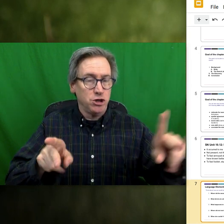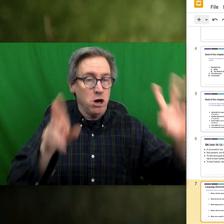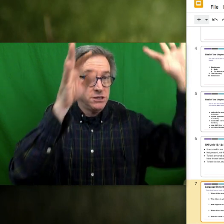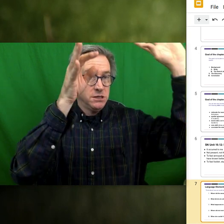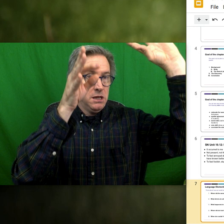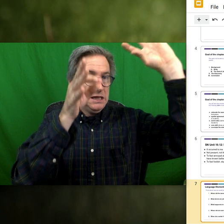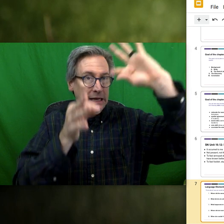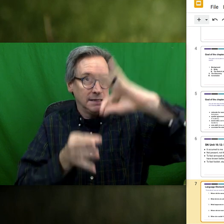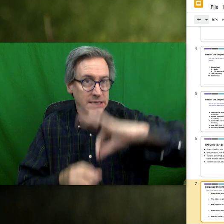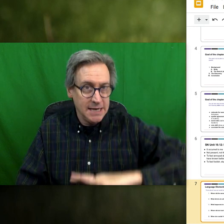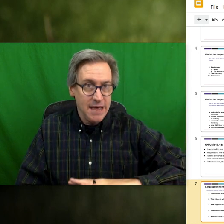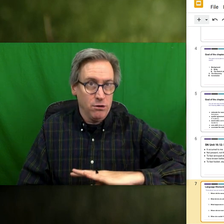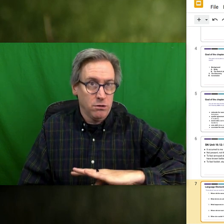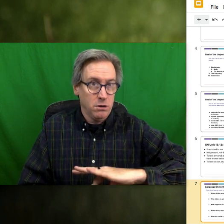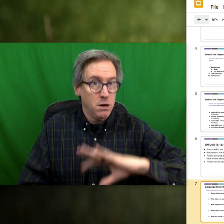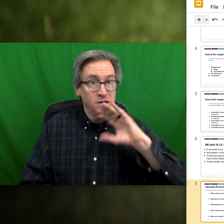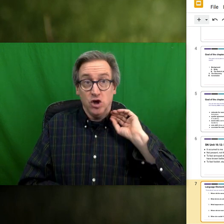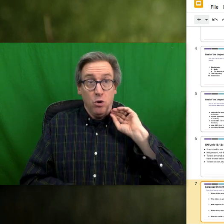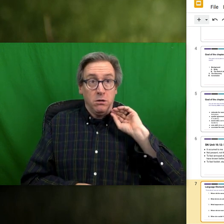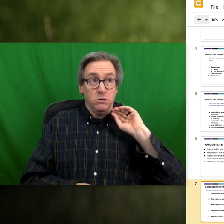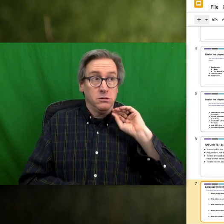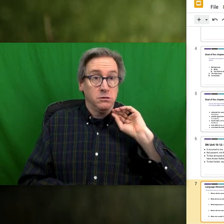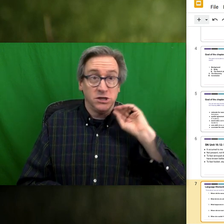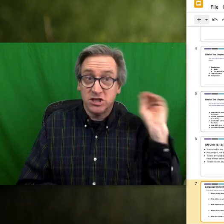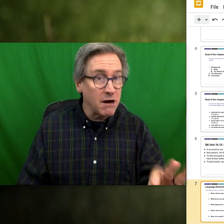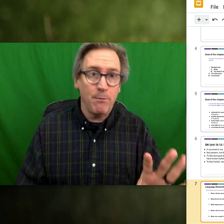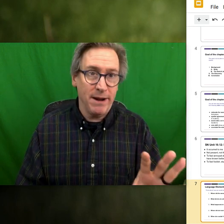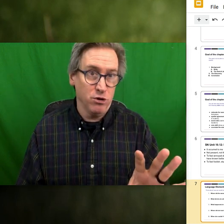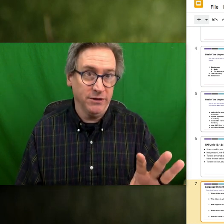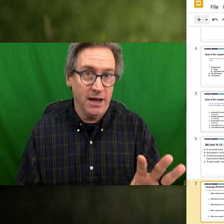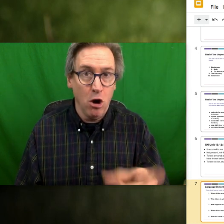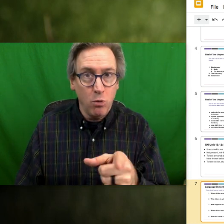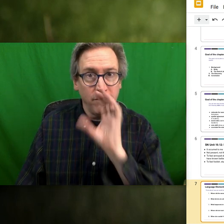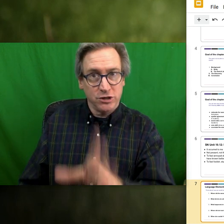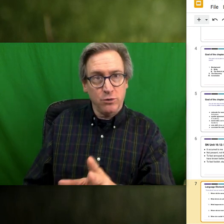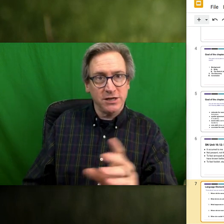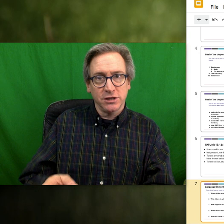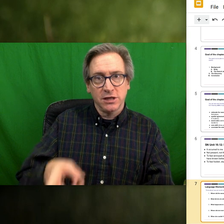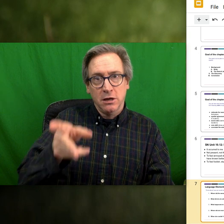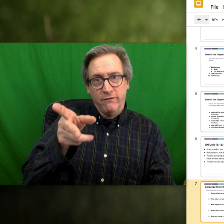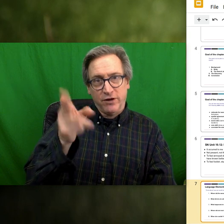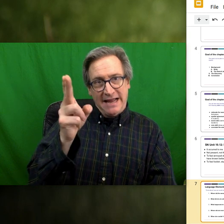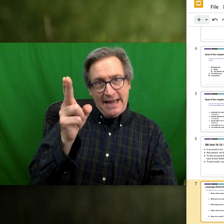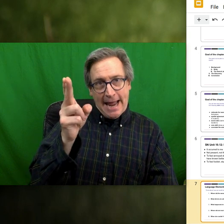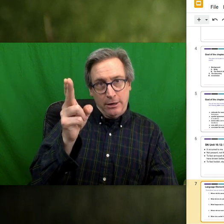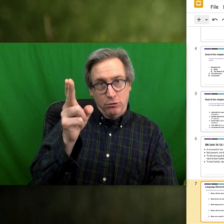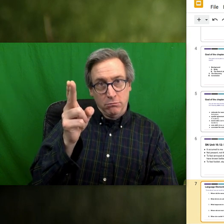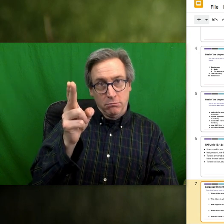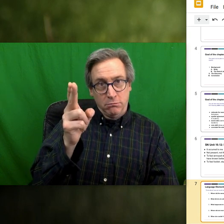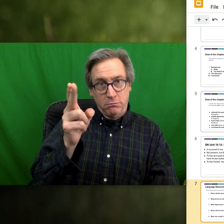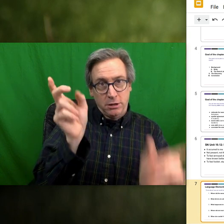shorter chunks linked together. So start out by approaching that. Oh, there's two questions. Forget the